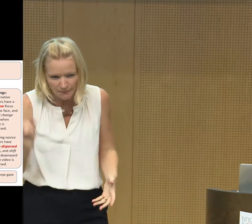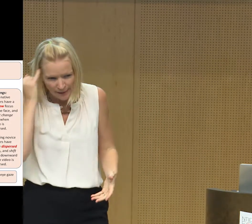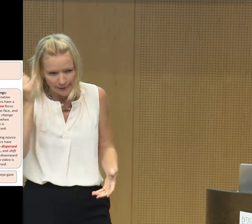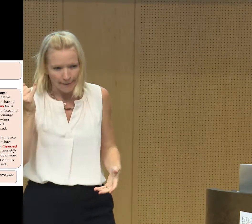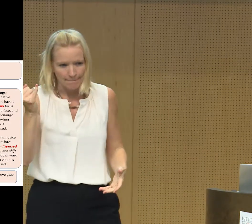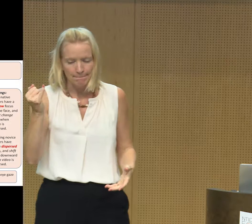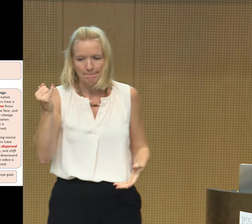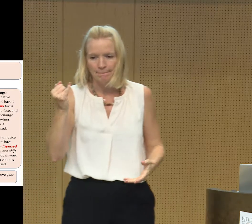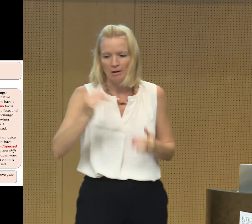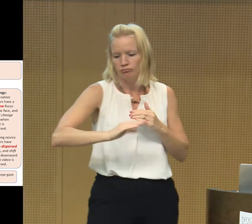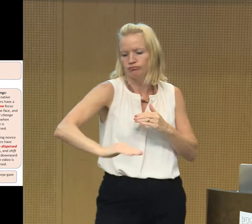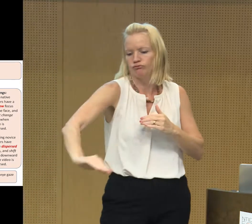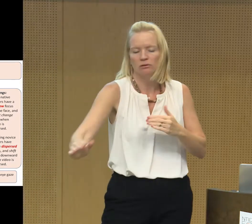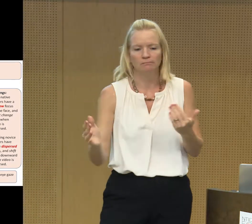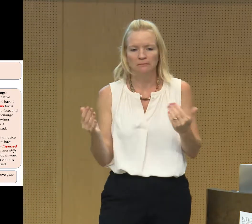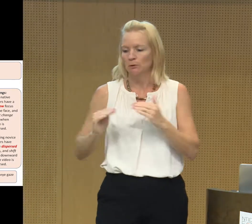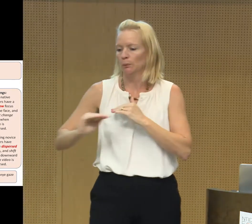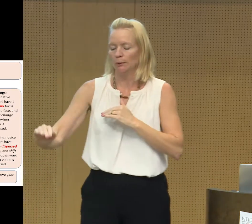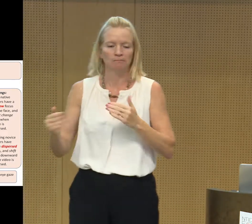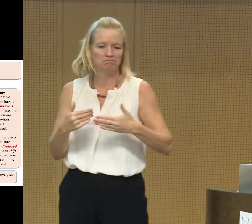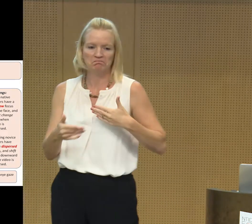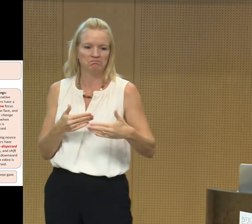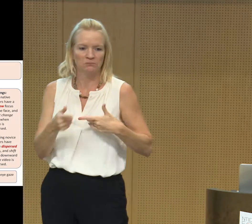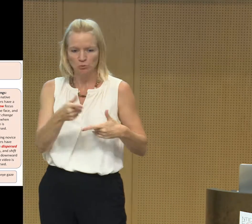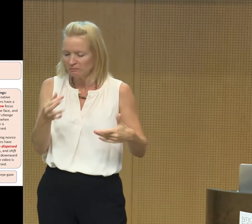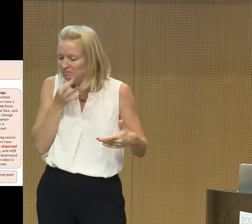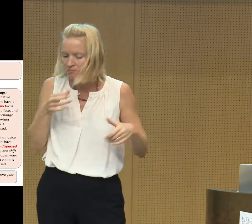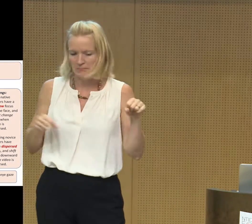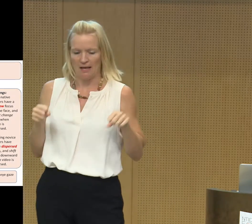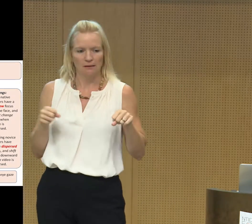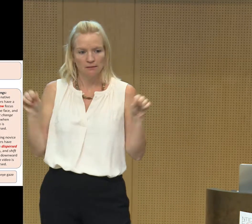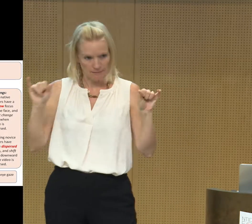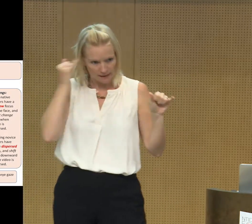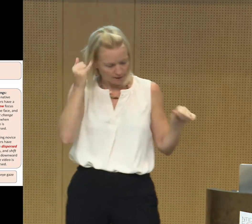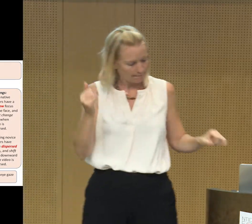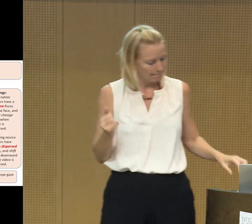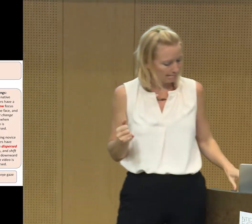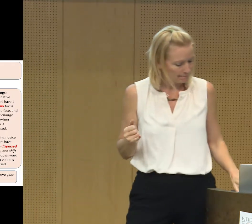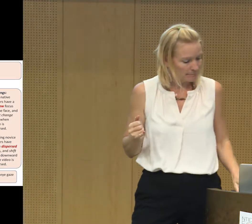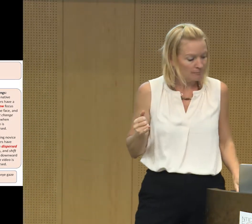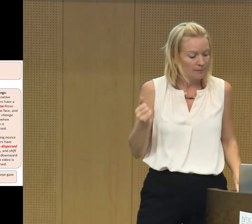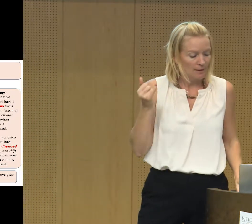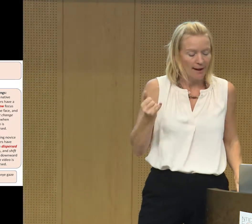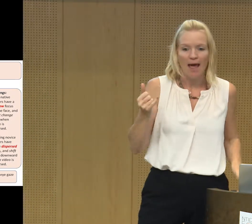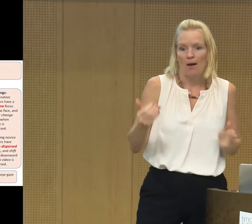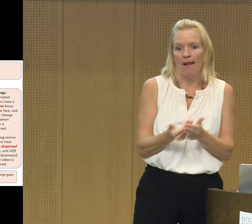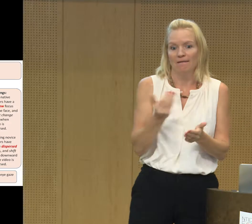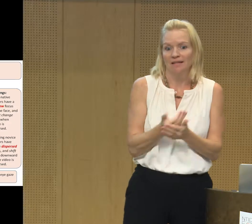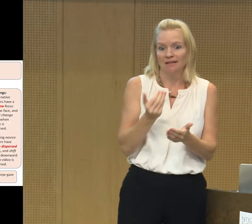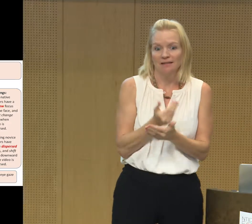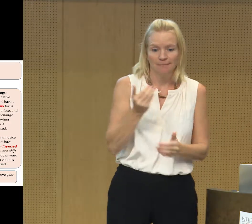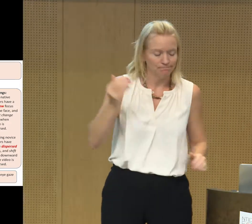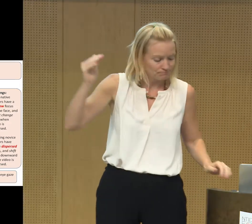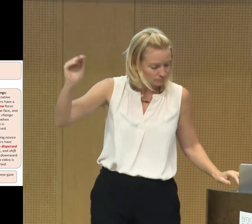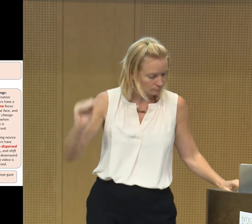it's bumpy, you know what to do because you already have developed that skill. Now for the novice